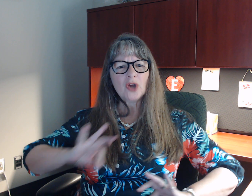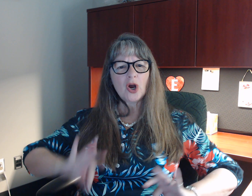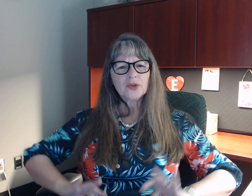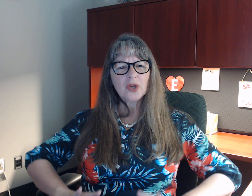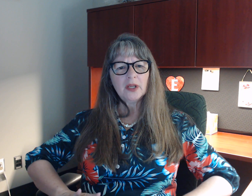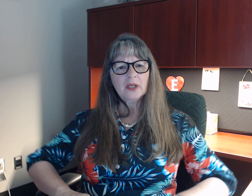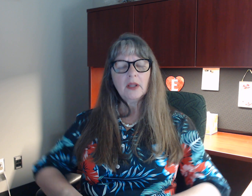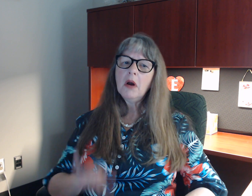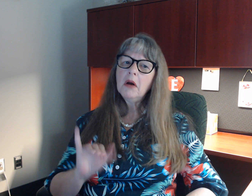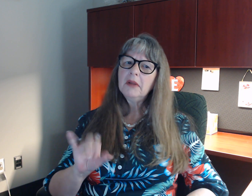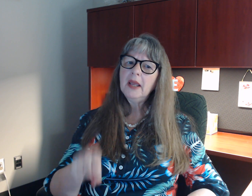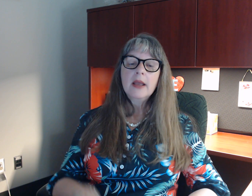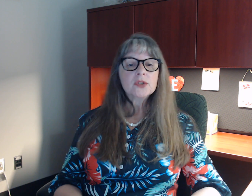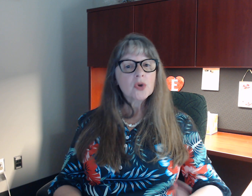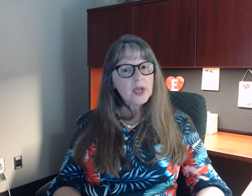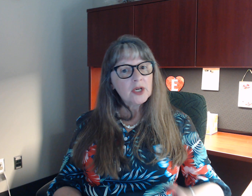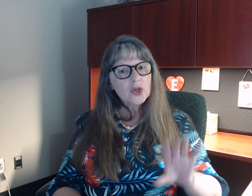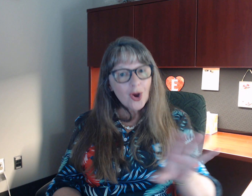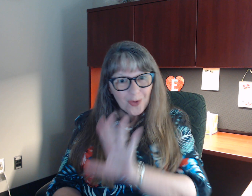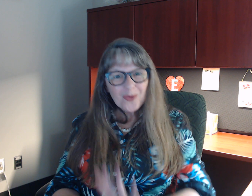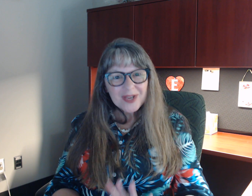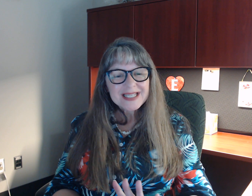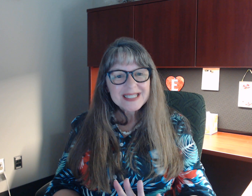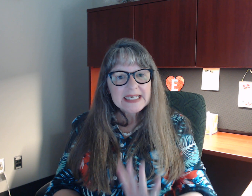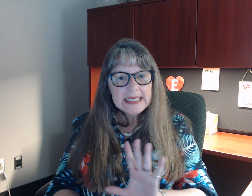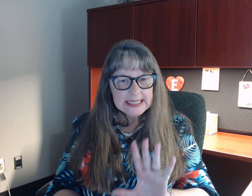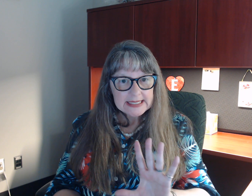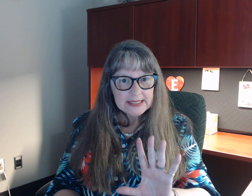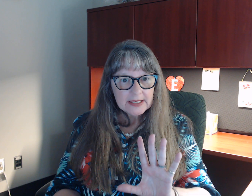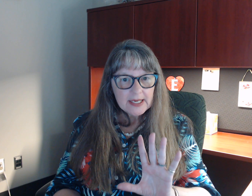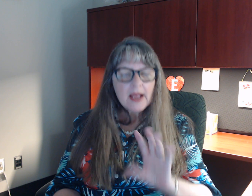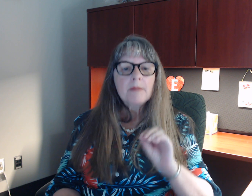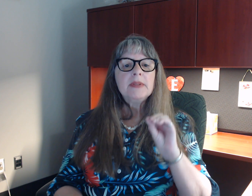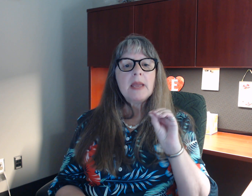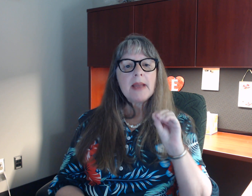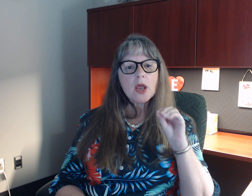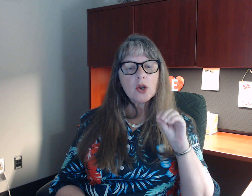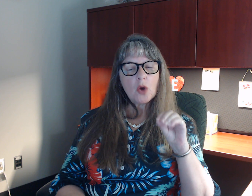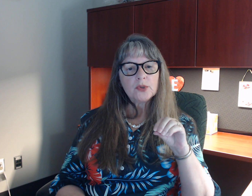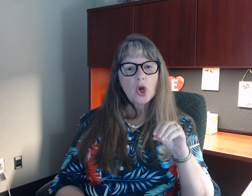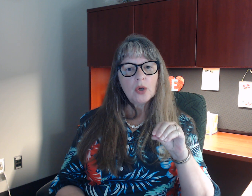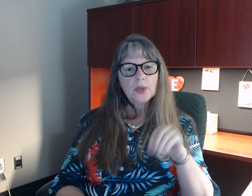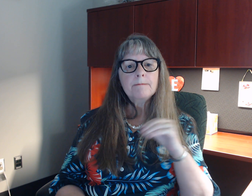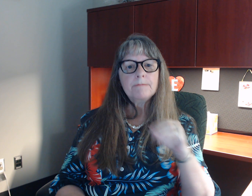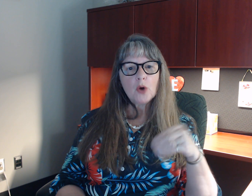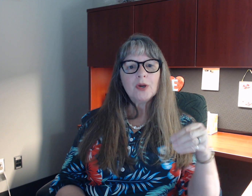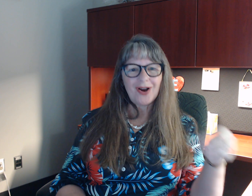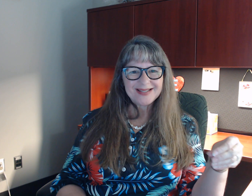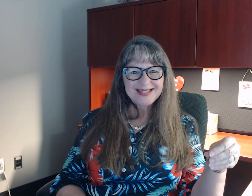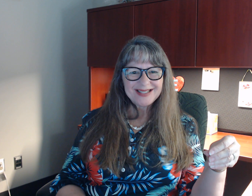dots on it, and they go, "Oh yeah." So they see it, but they may not know it's called polka dots.